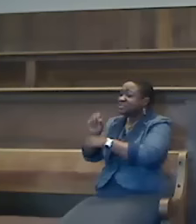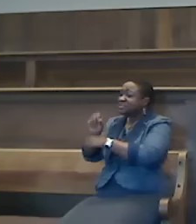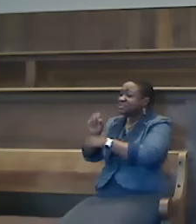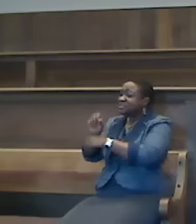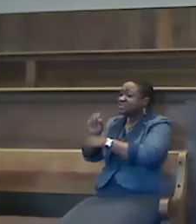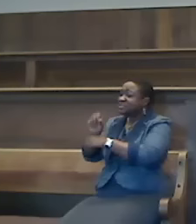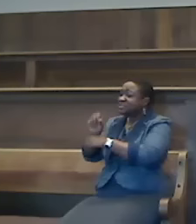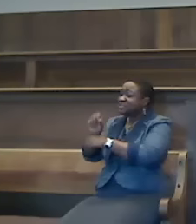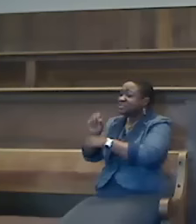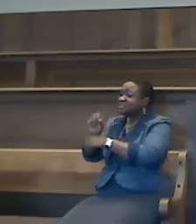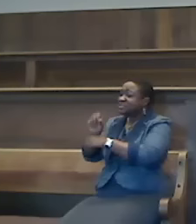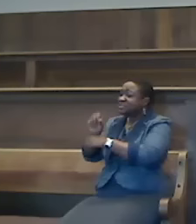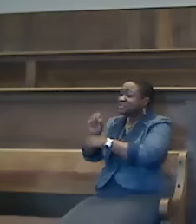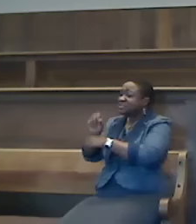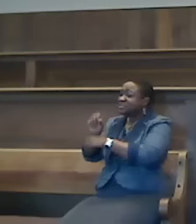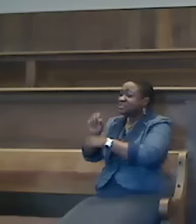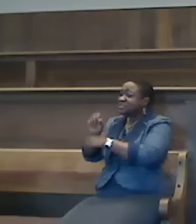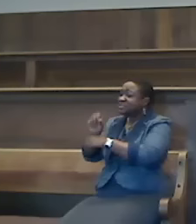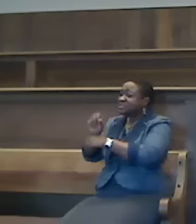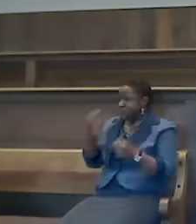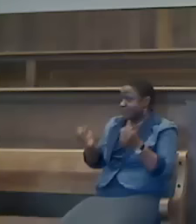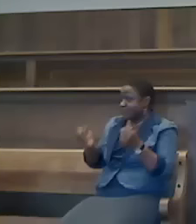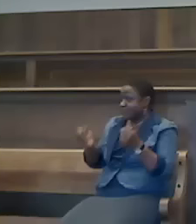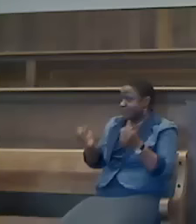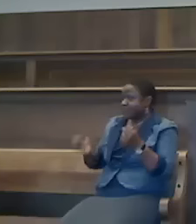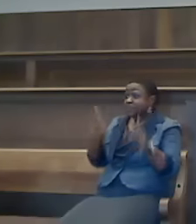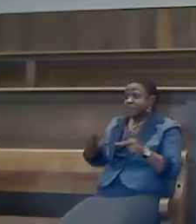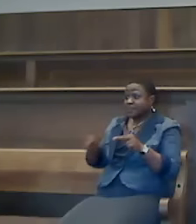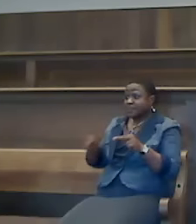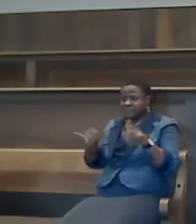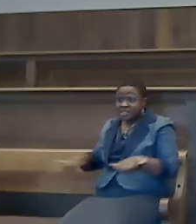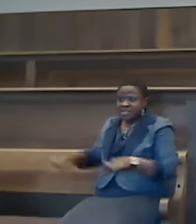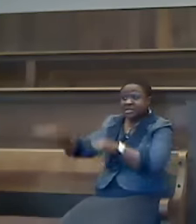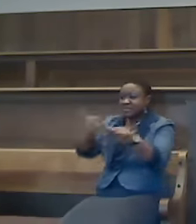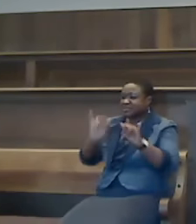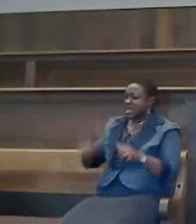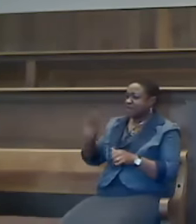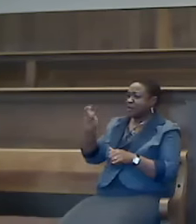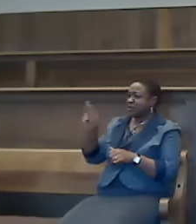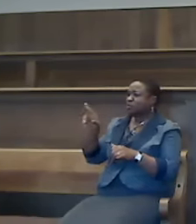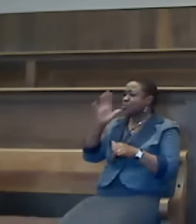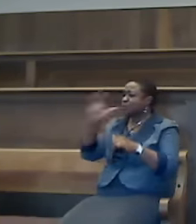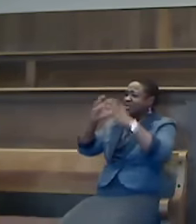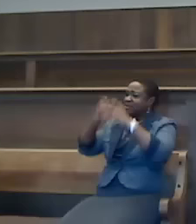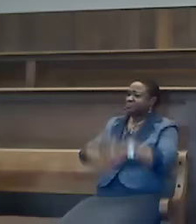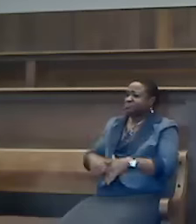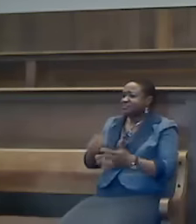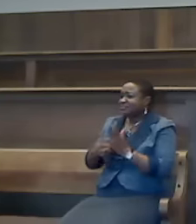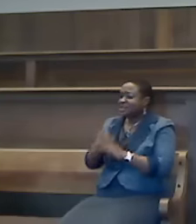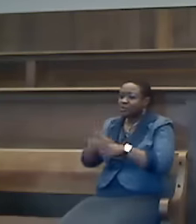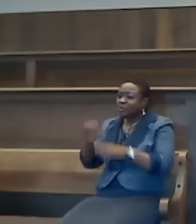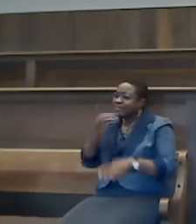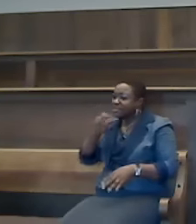and if enough of us do it, it will bring down this monster. And that is, don't eat the witch's